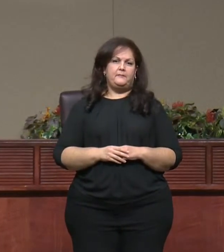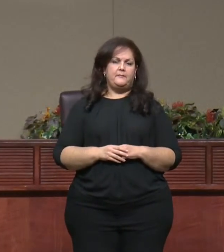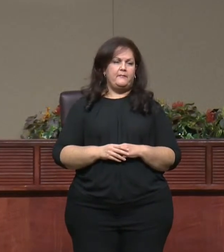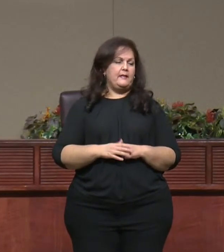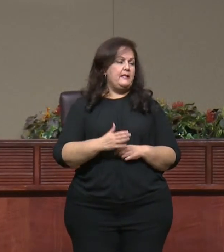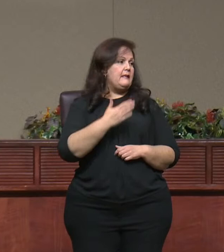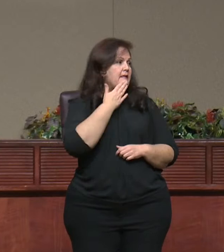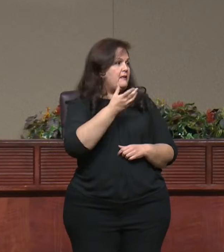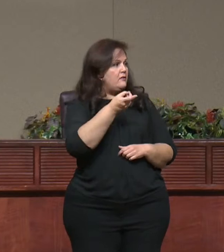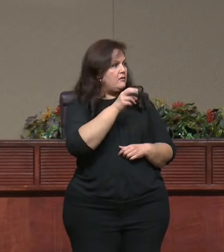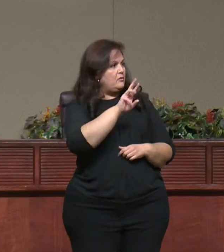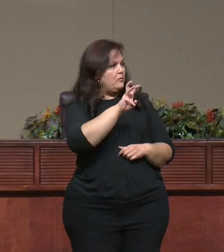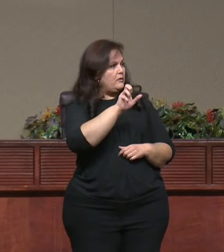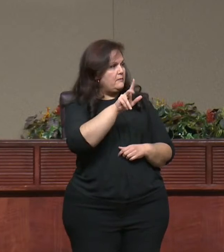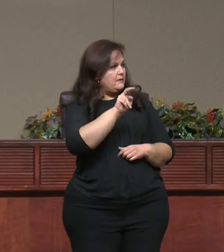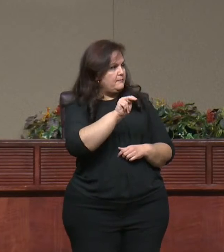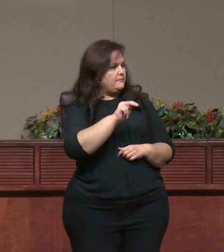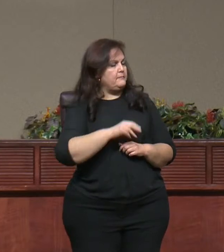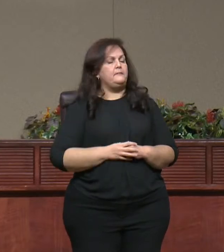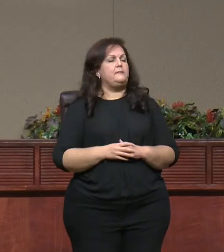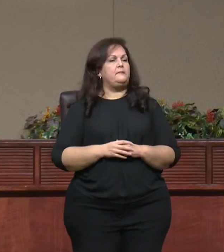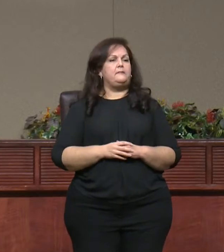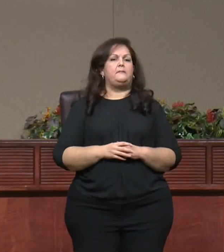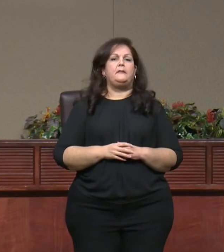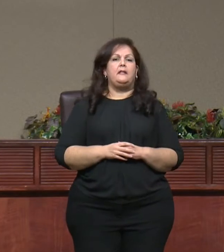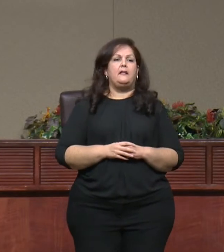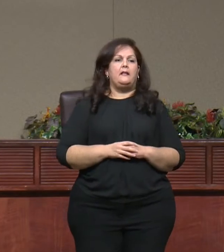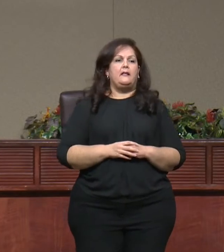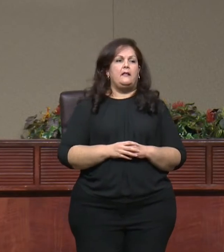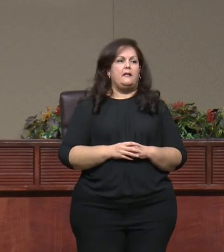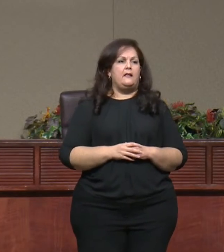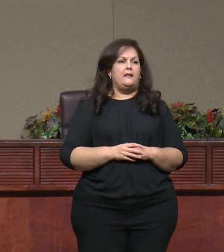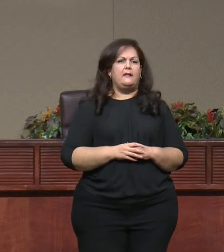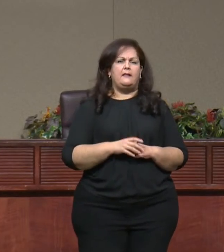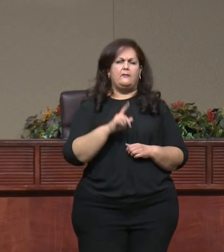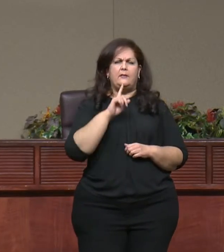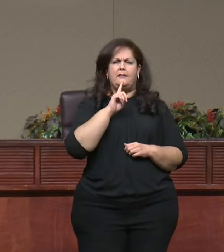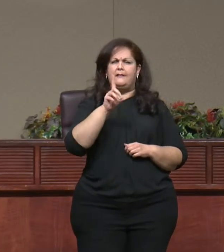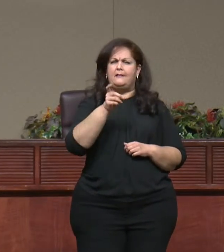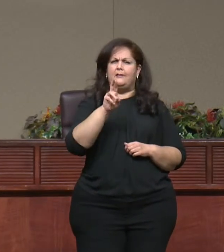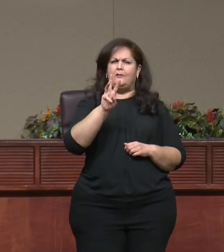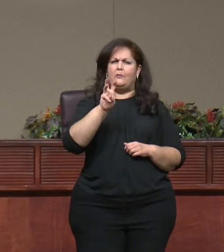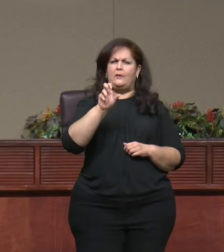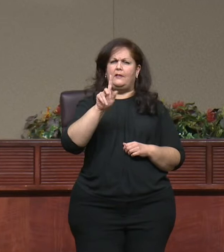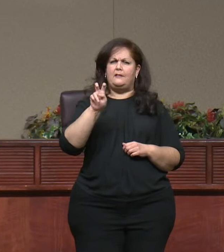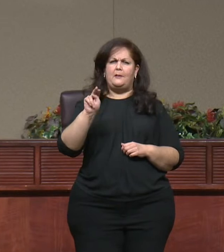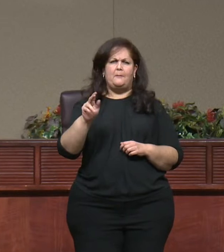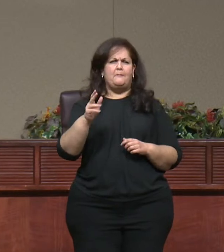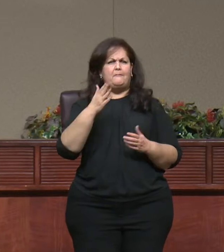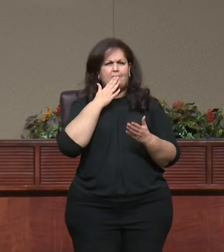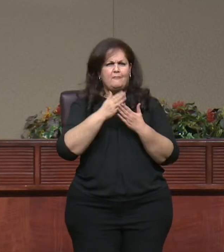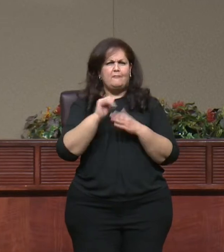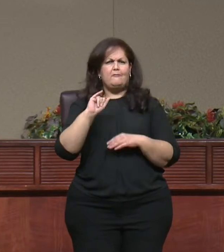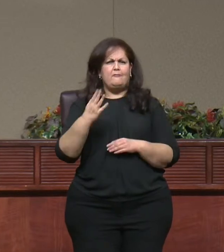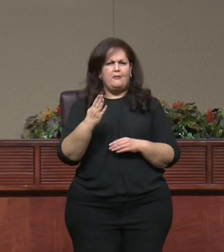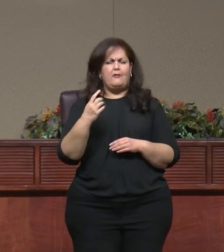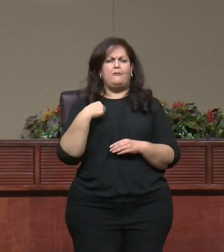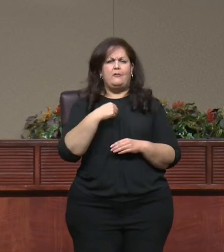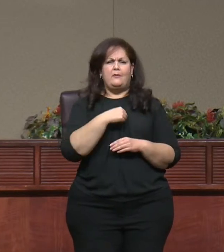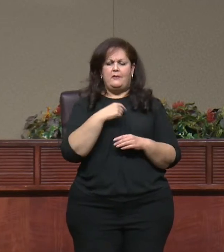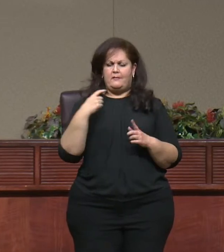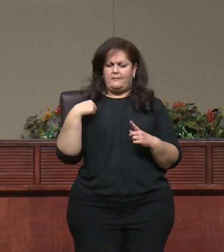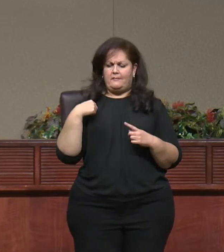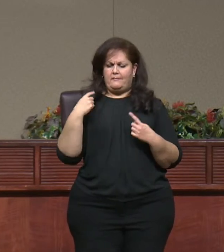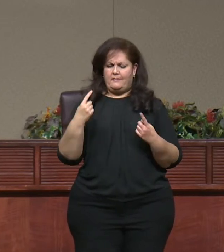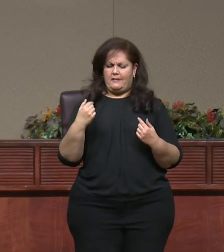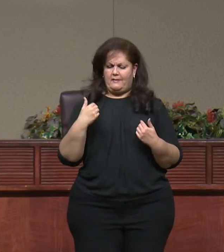Thank you, Dr. Williamson. I have to recognize our staff. Dr. Williamson does a good job. We have now had,